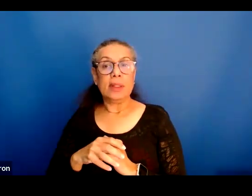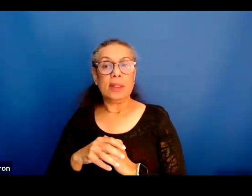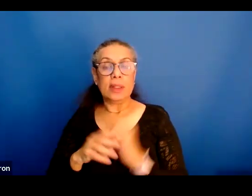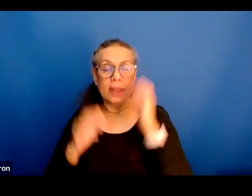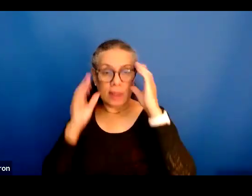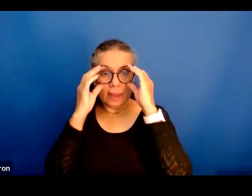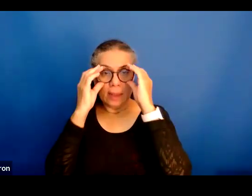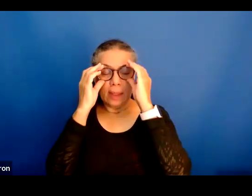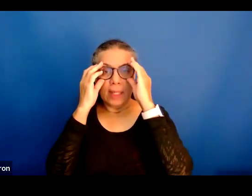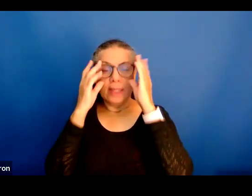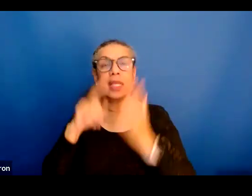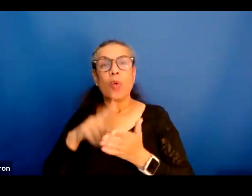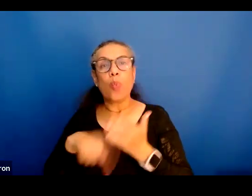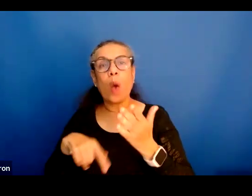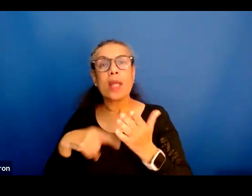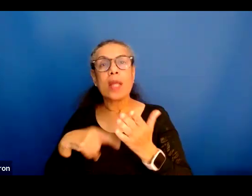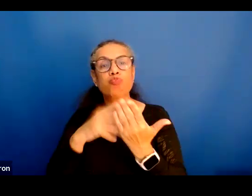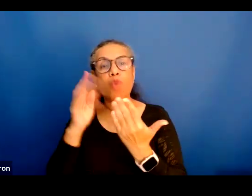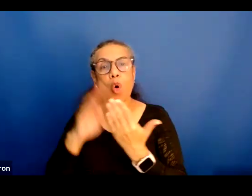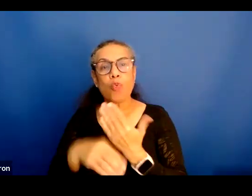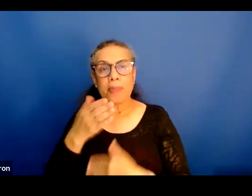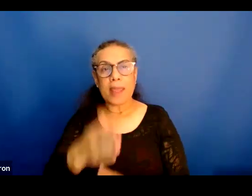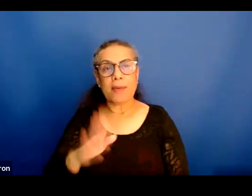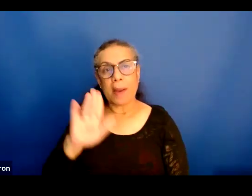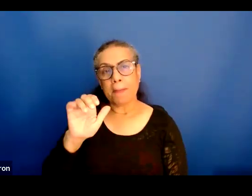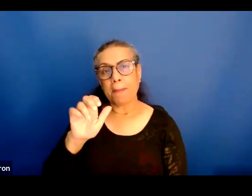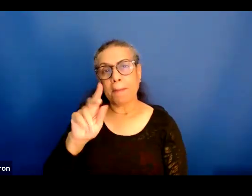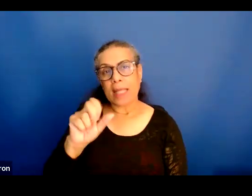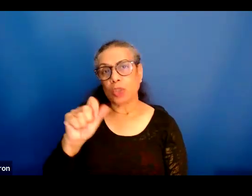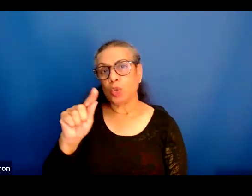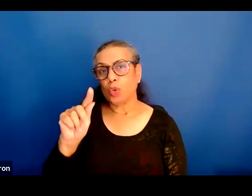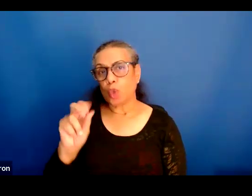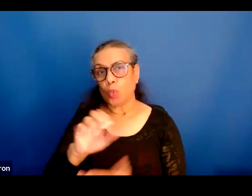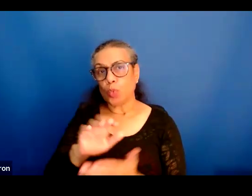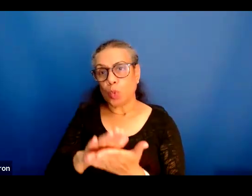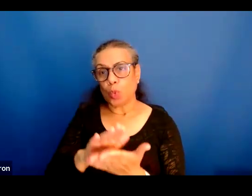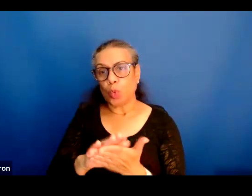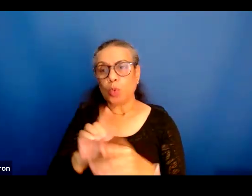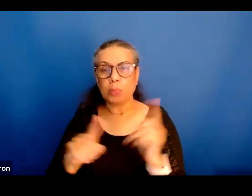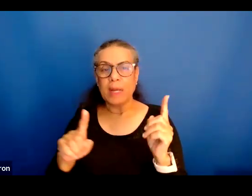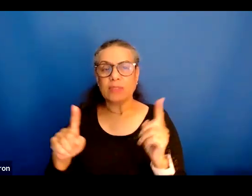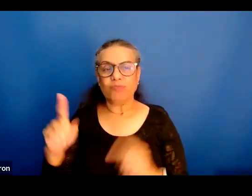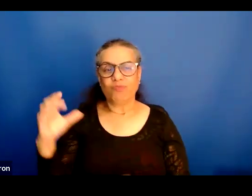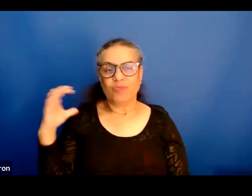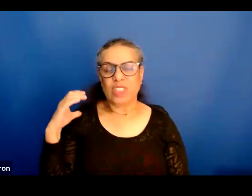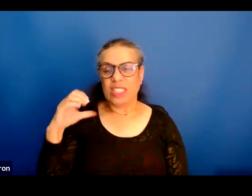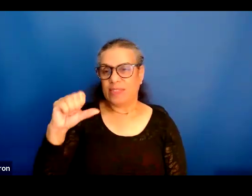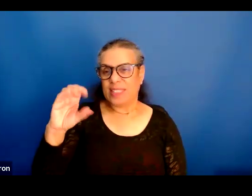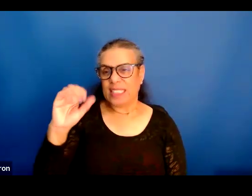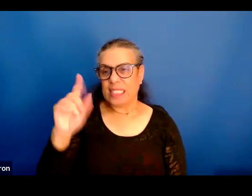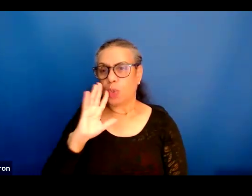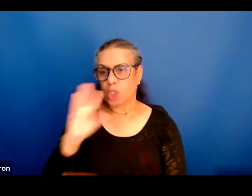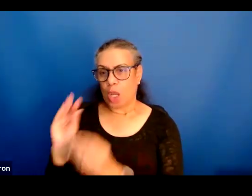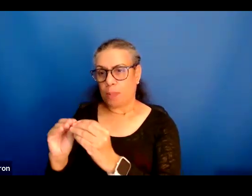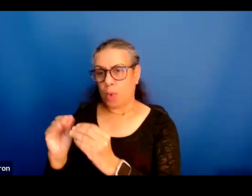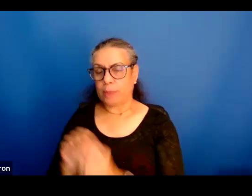the availability of programming at the Blackstone, but Chief Seal can talk a little bit more about that. I just want